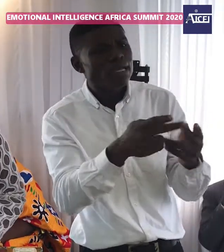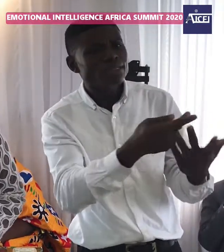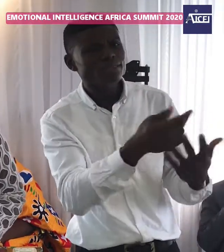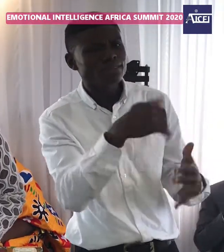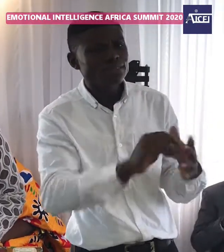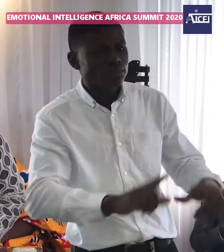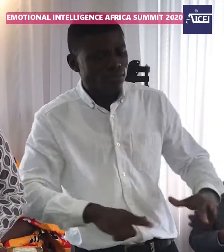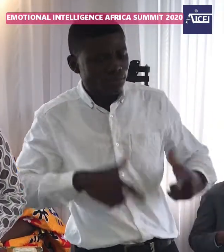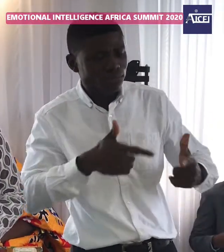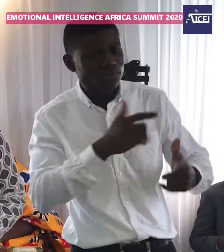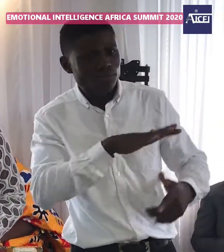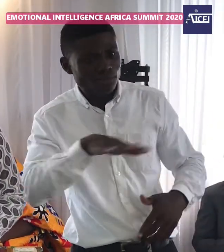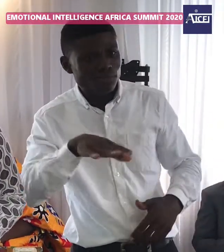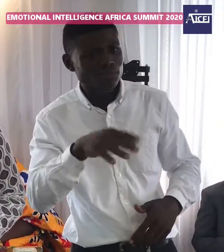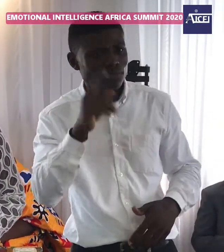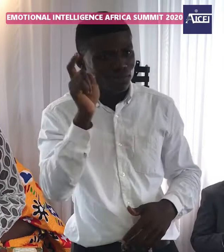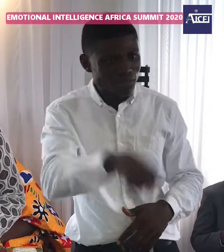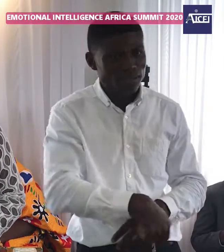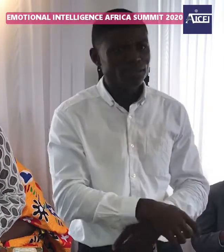life.